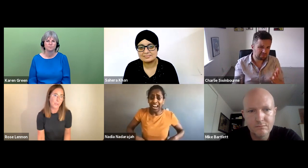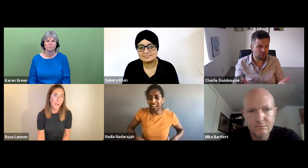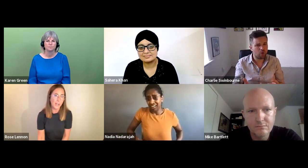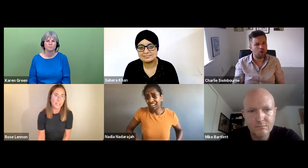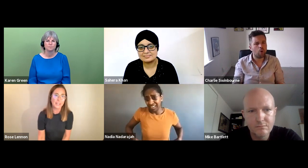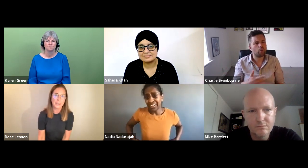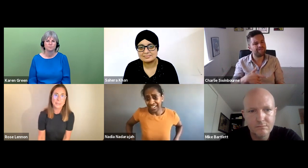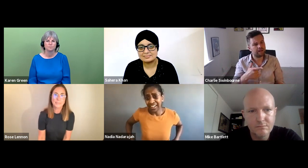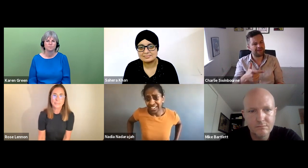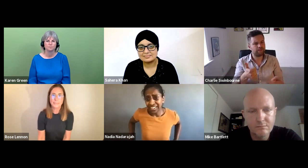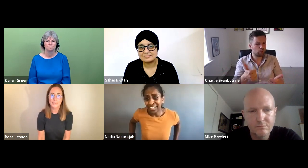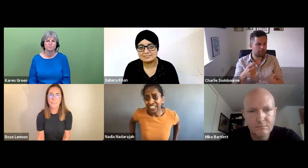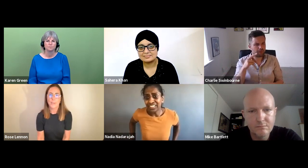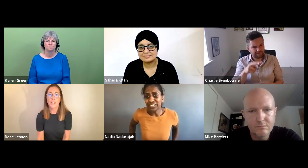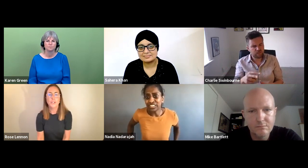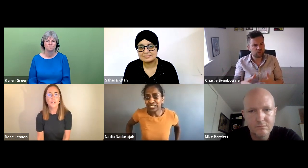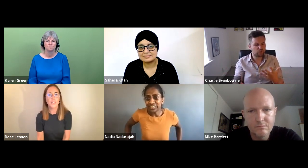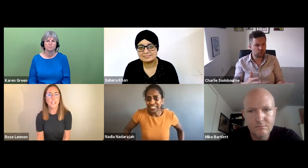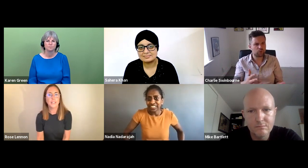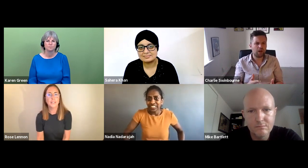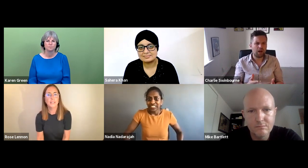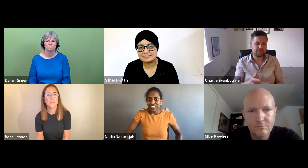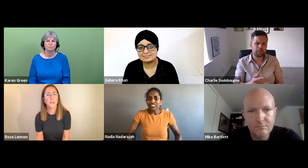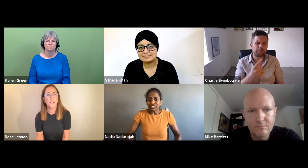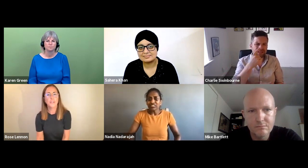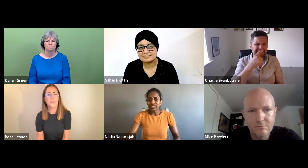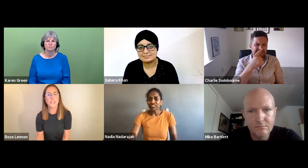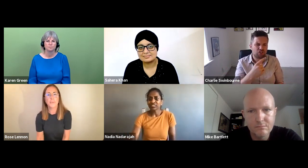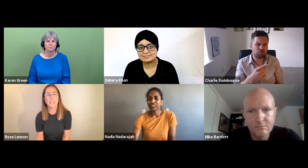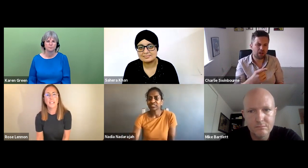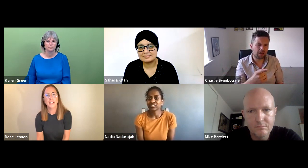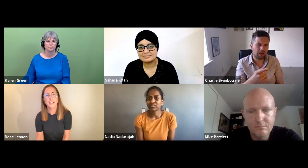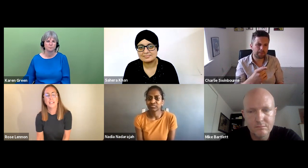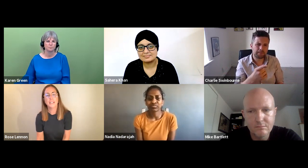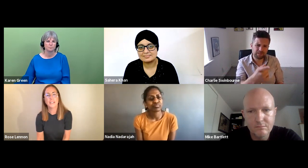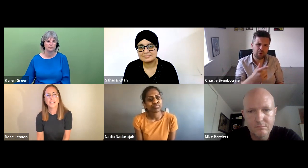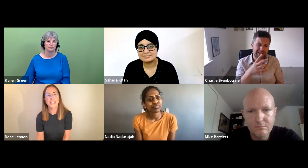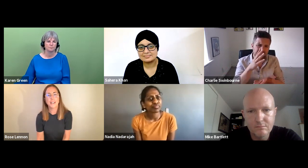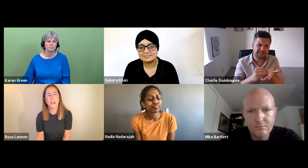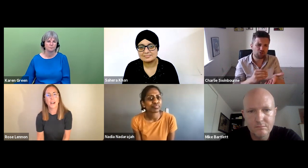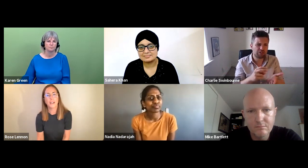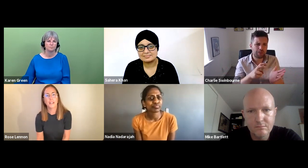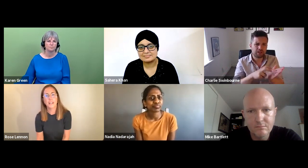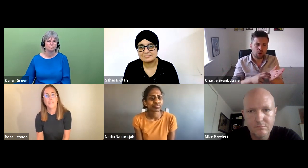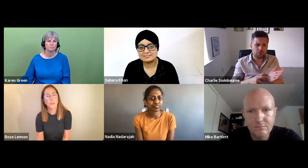your work. You feel, what are your views? I mean, Sahera, have you